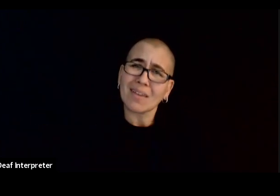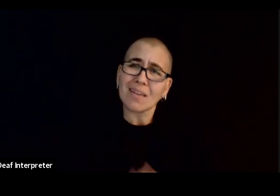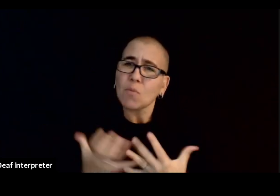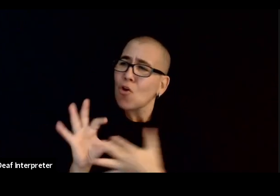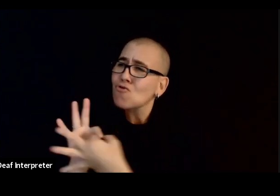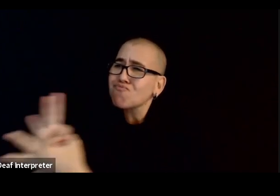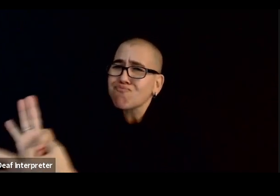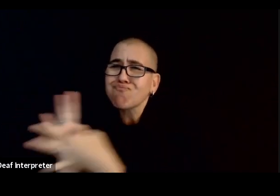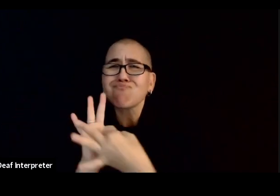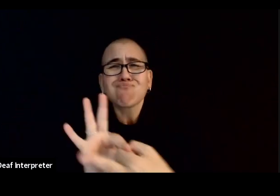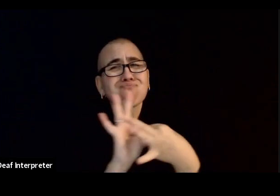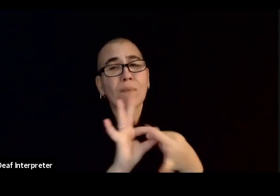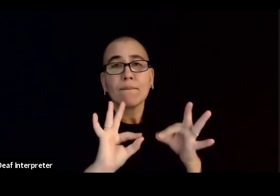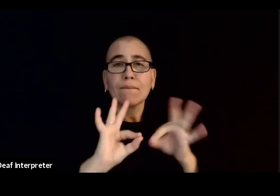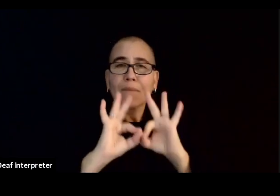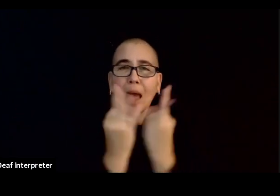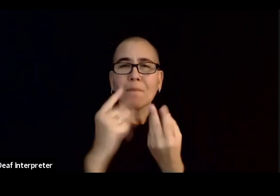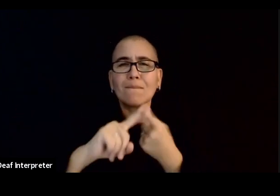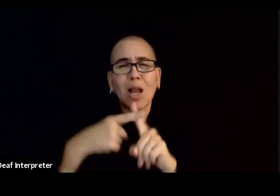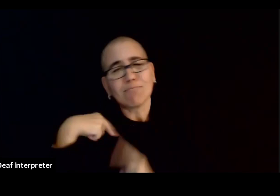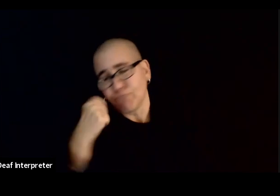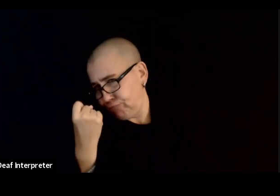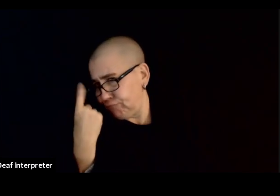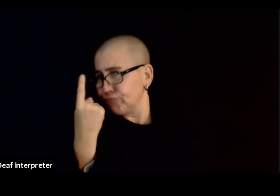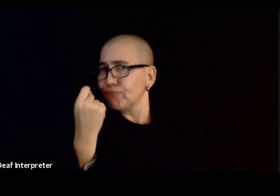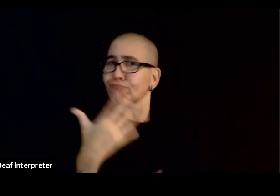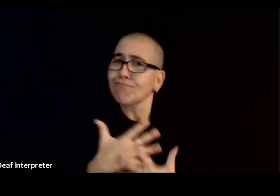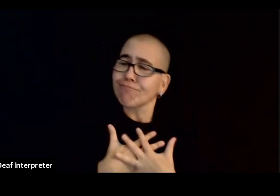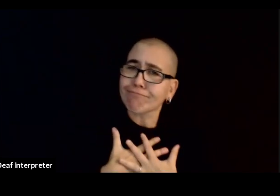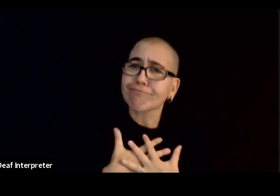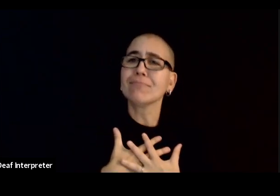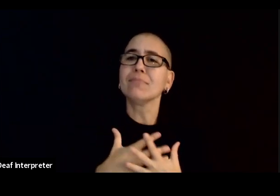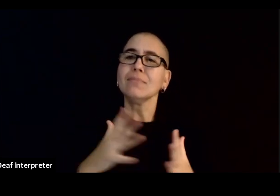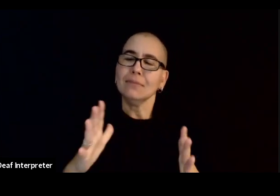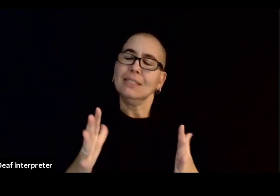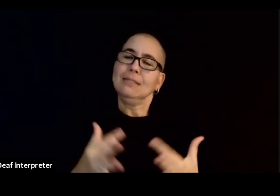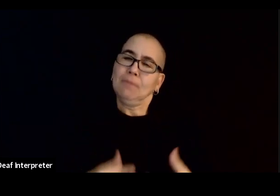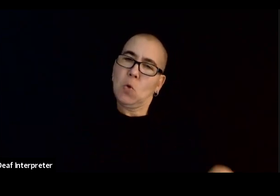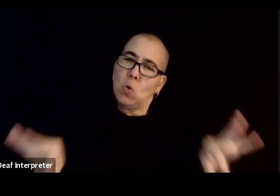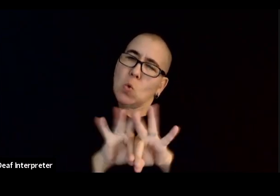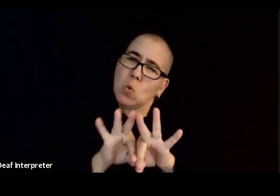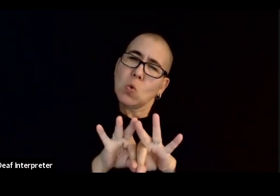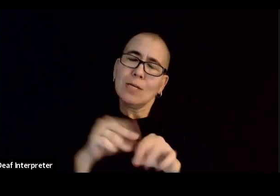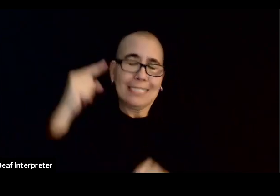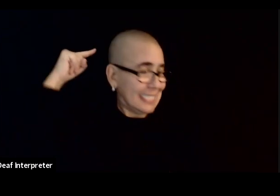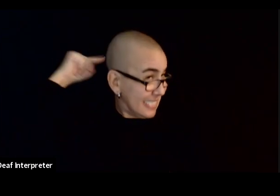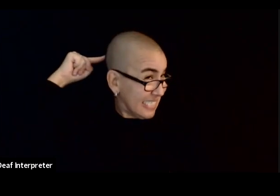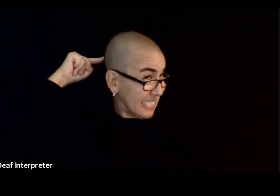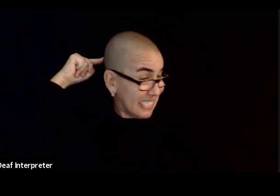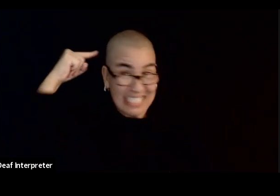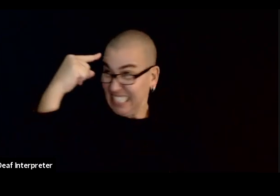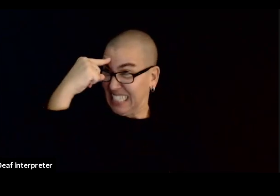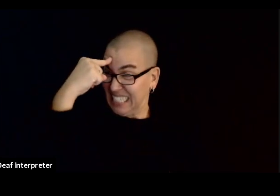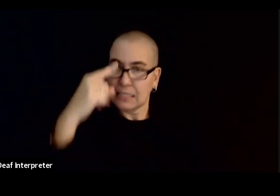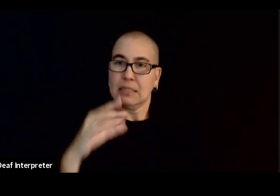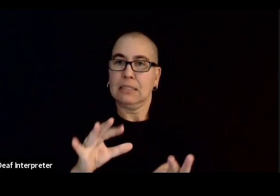while following these recommendations so we can keep each other safe. And with that, I'll turn it back to Andrea.